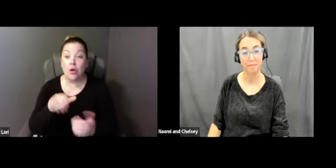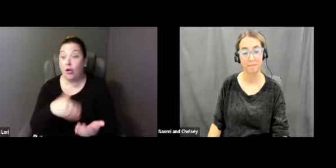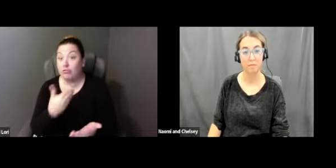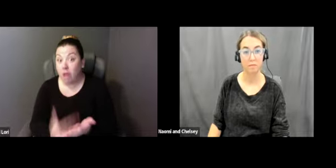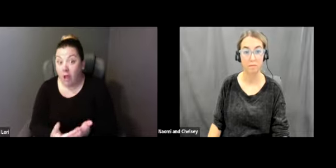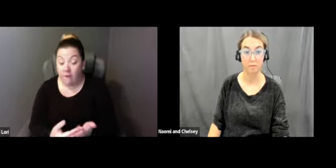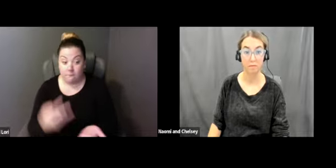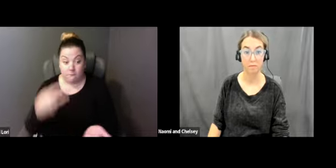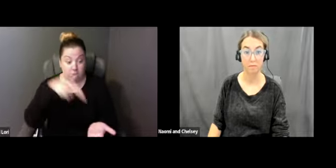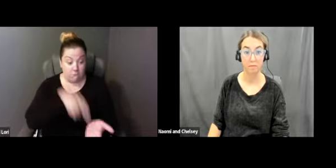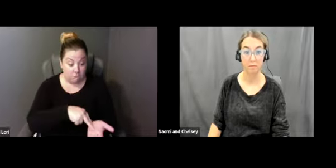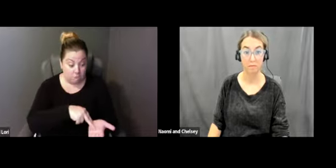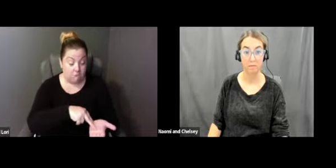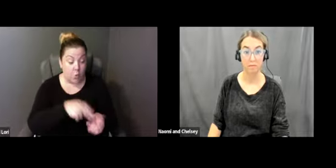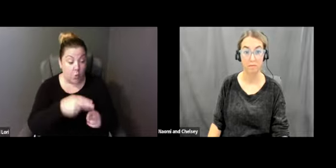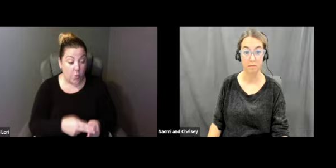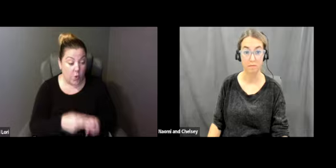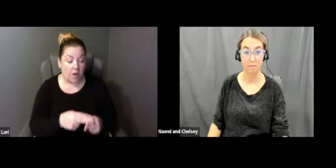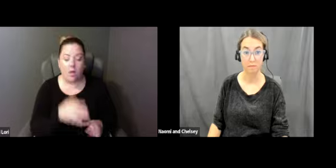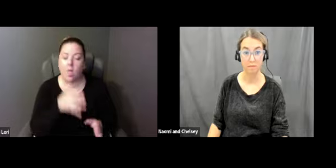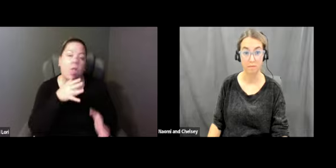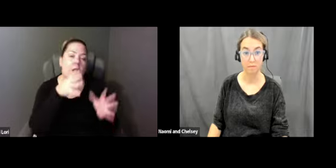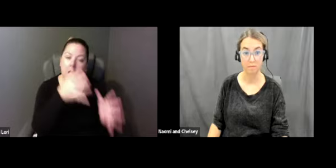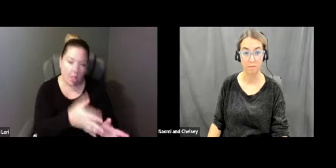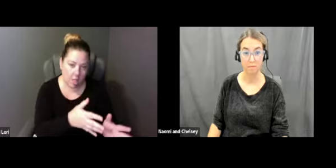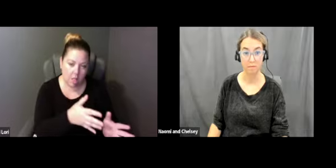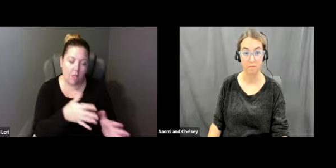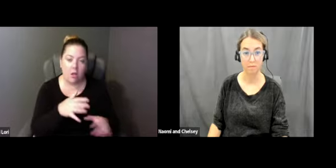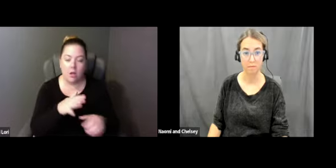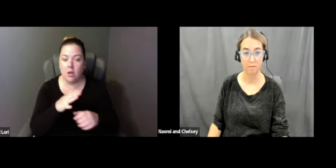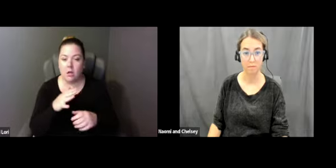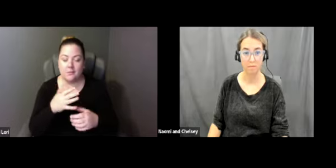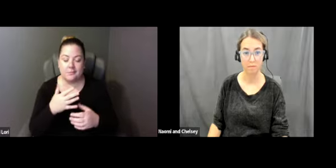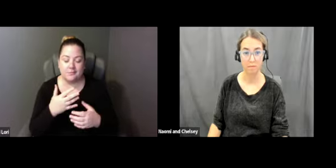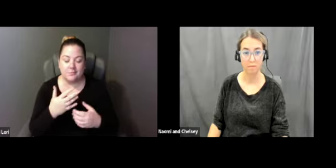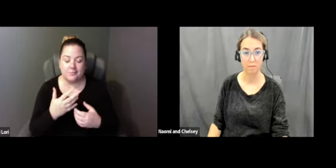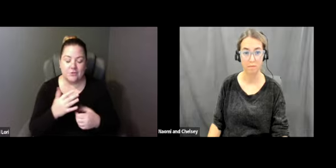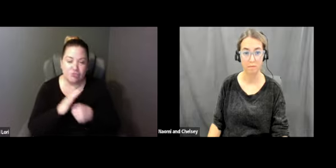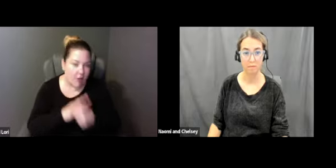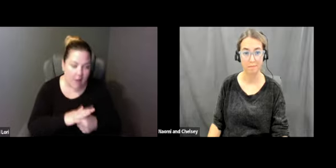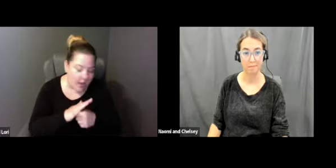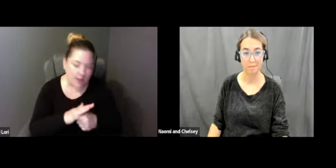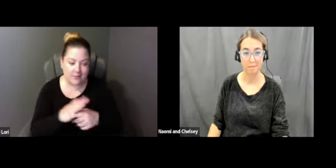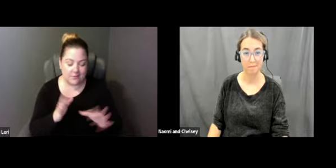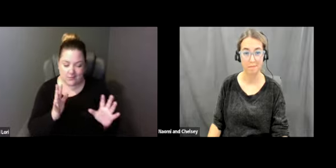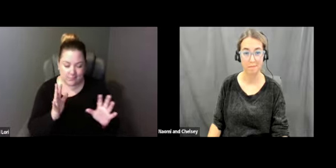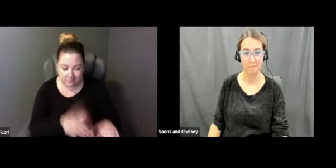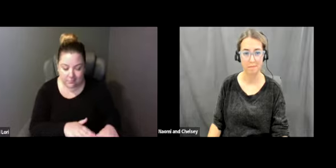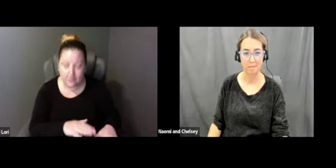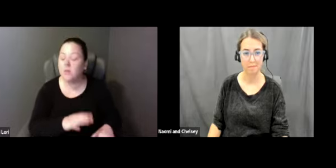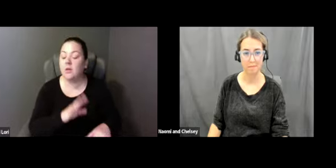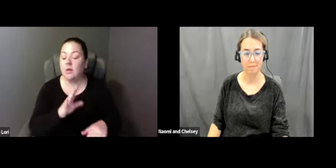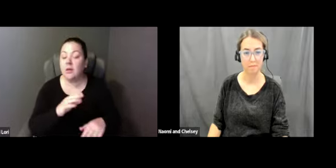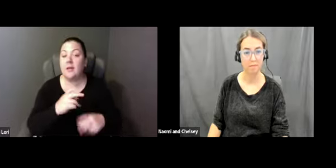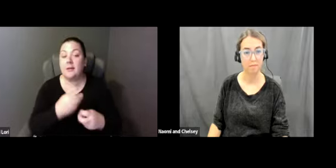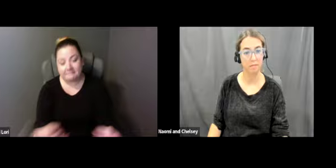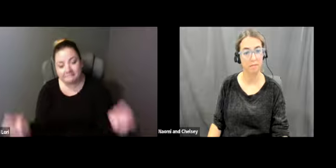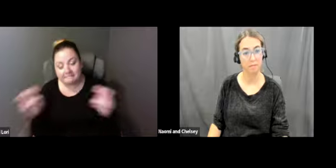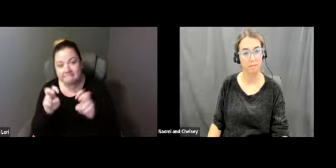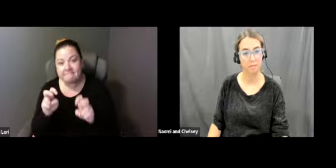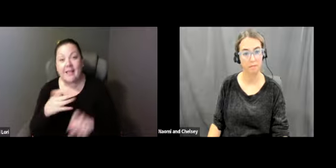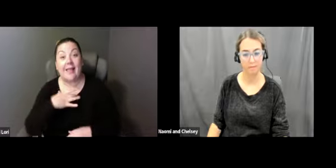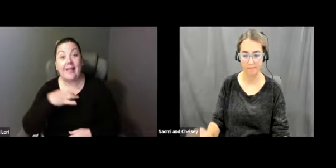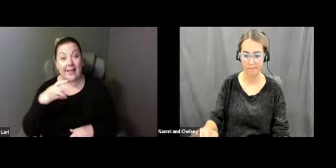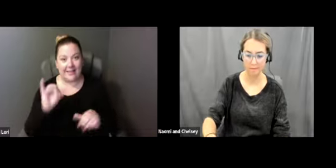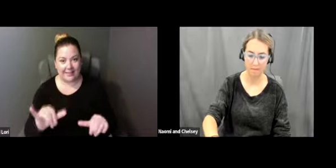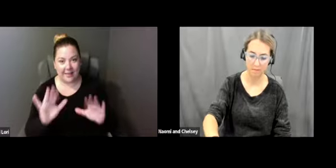So I hated that part, but I loved the group discussion aspect. And it wasn't until afterwards where I was meeting with Naomi